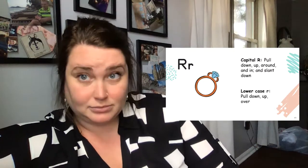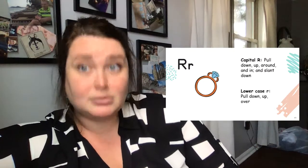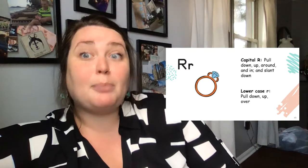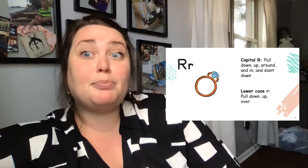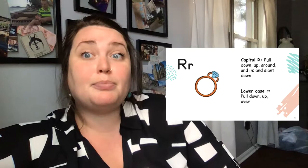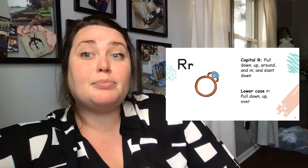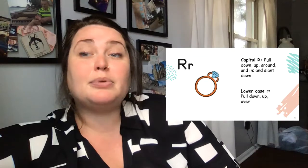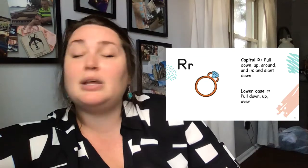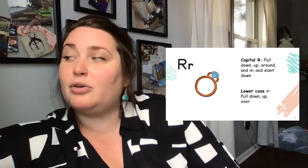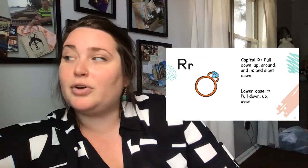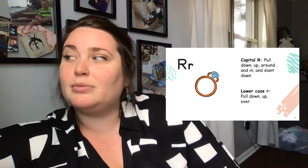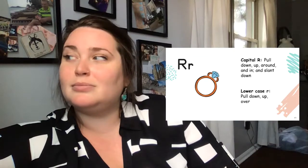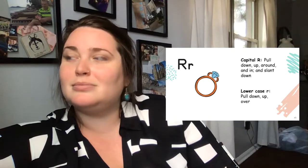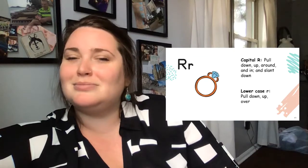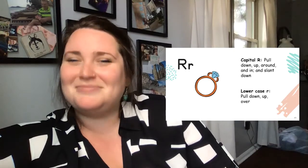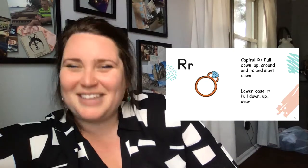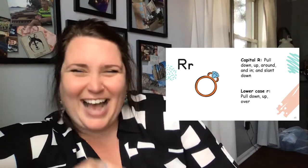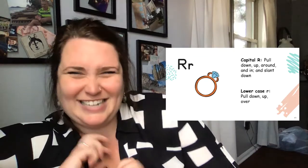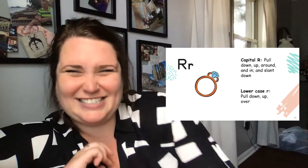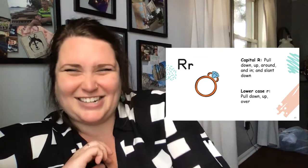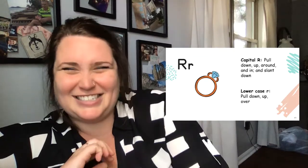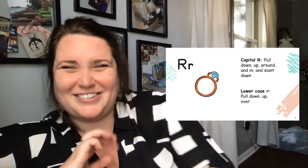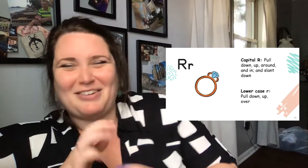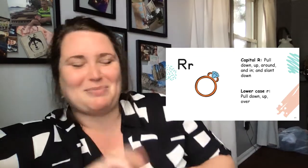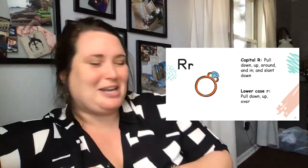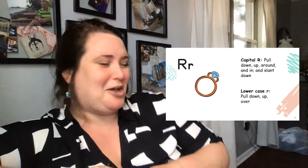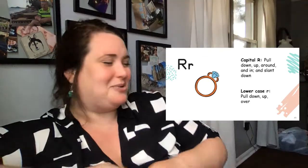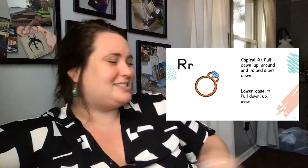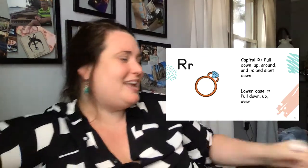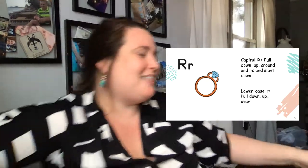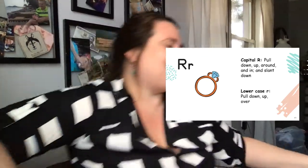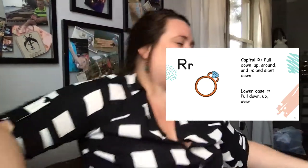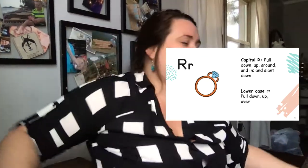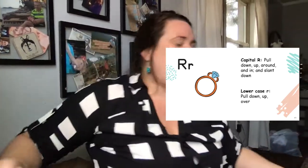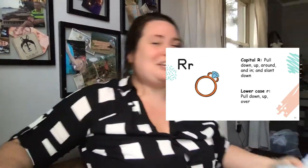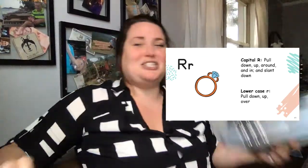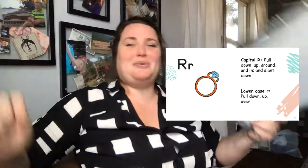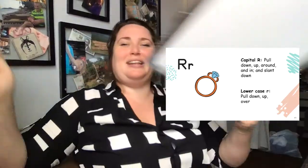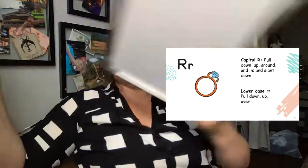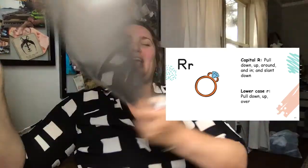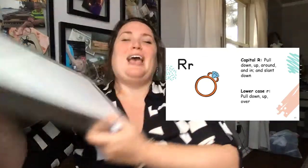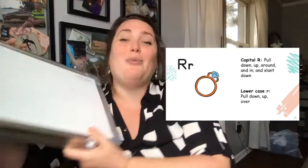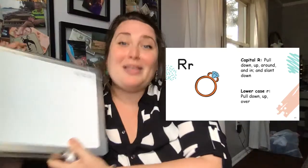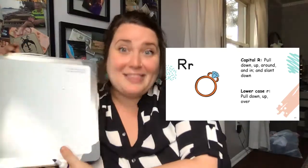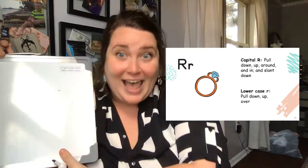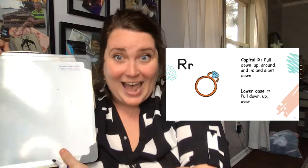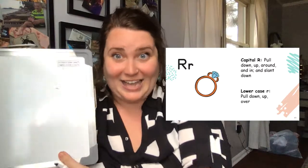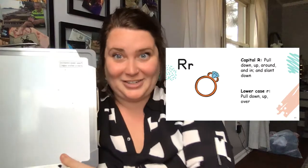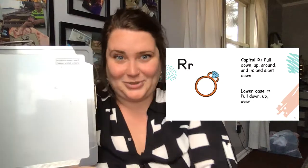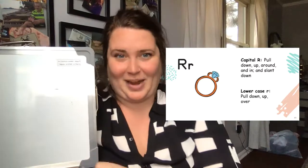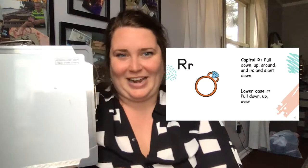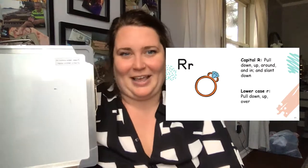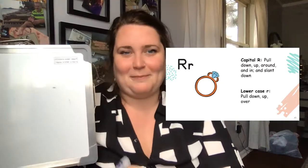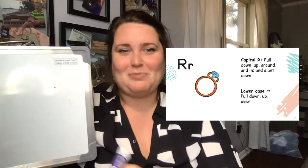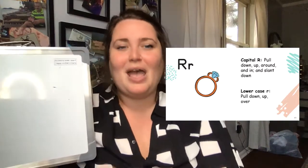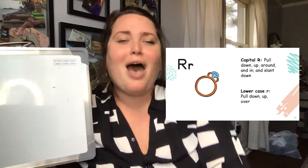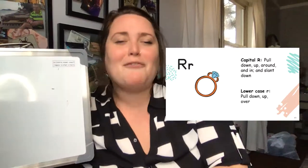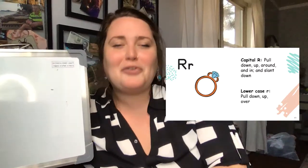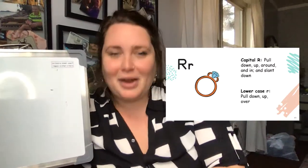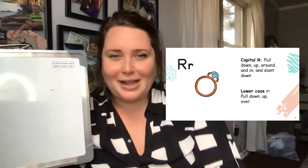up, and over. I just tried doing it with my nose. Let's see if I can do it with handwriting. For a